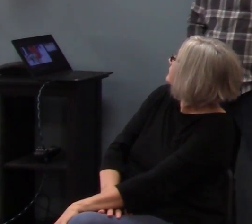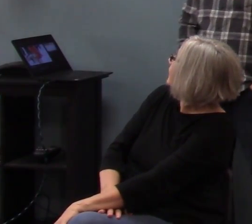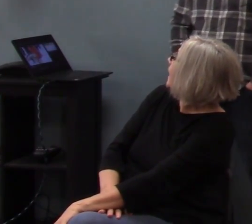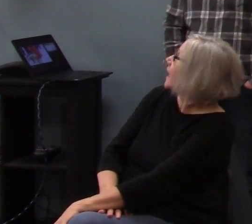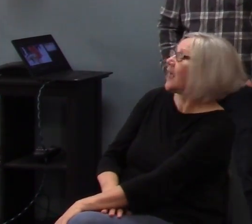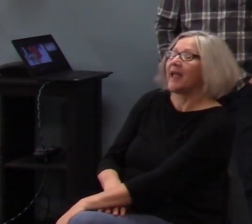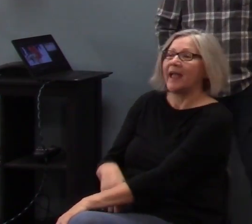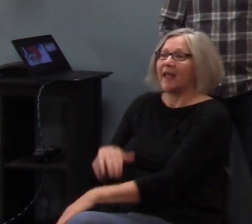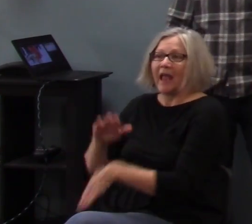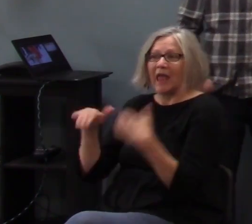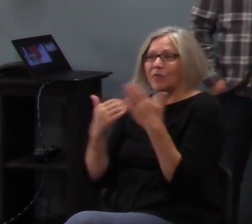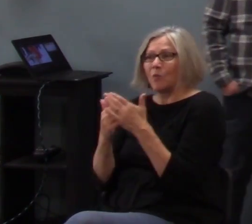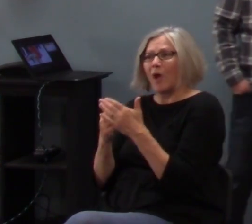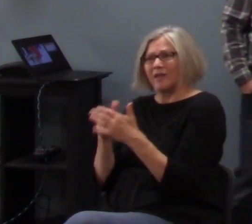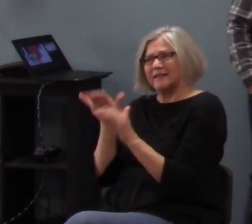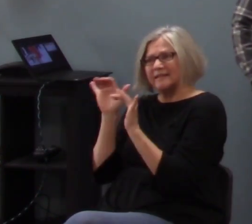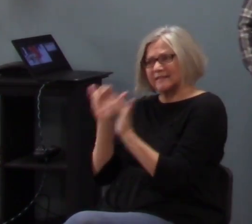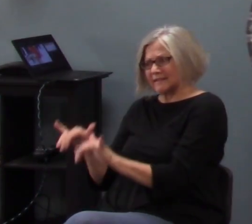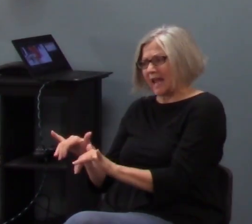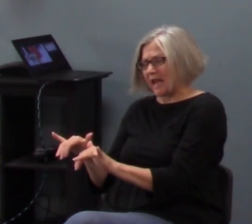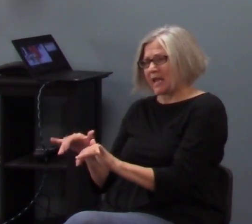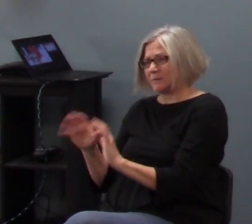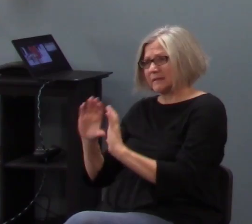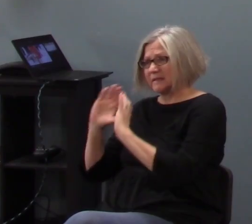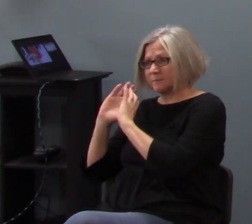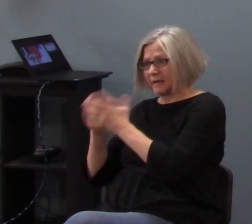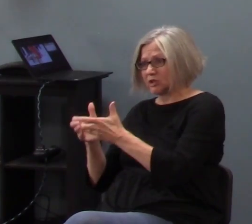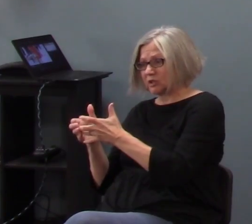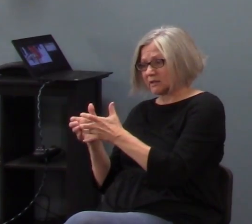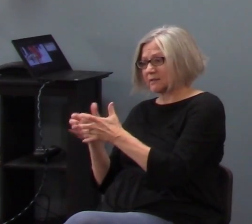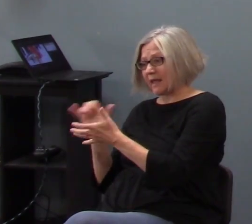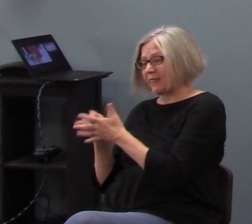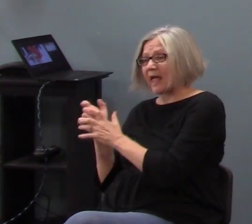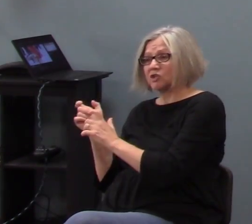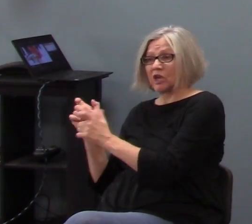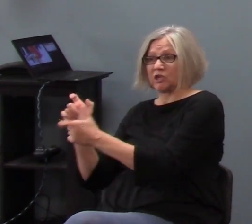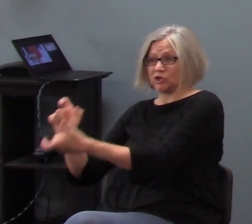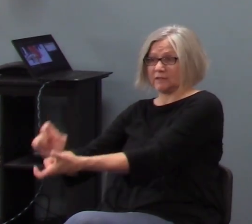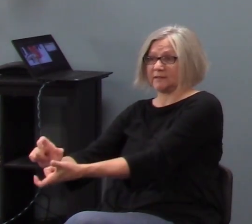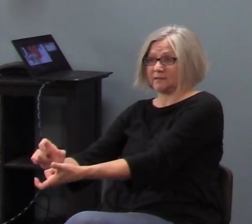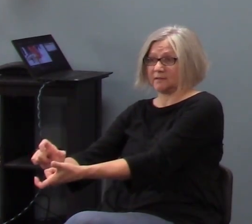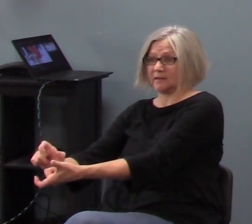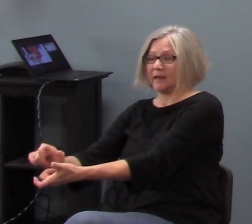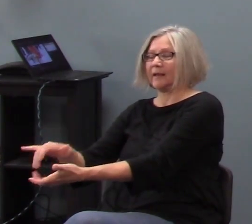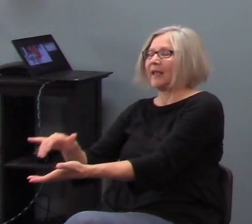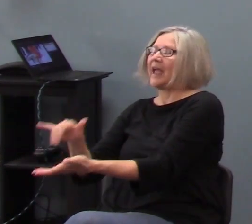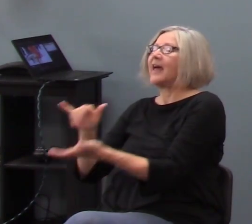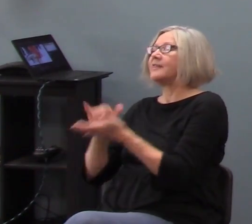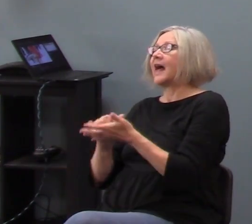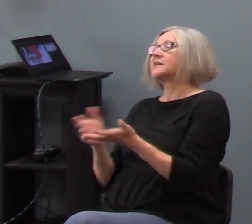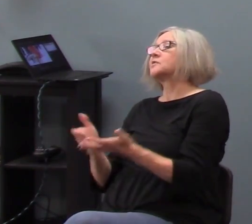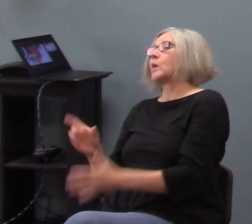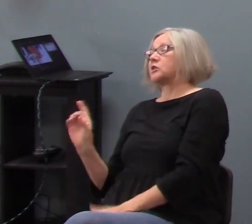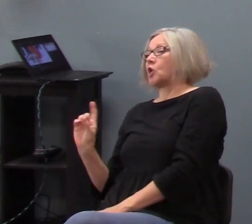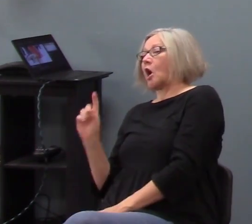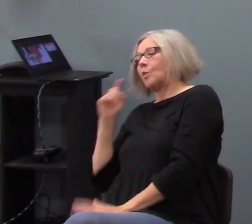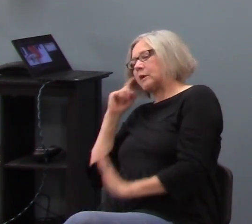And these are all the same species. We see species change over time. This happens. And this is essentially what Darwin was observing.